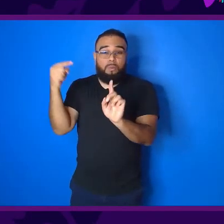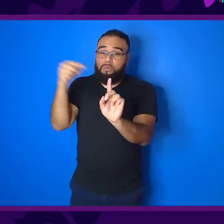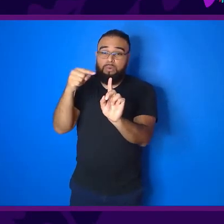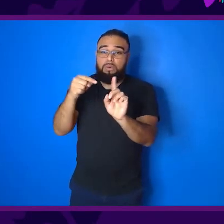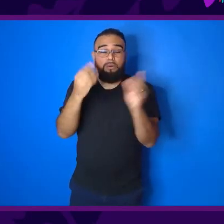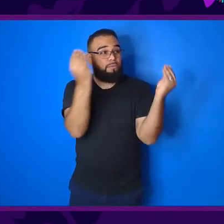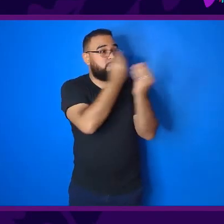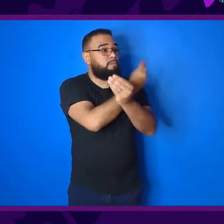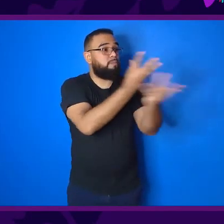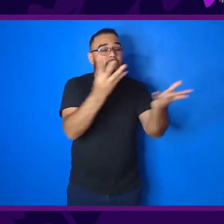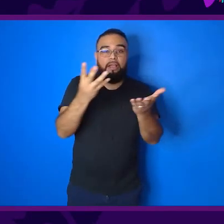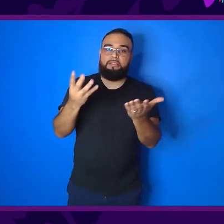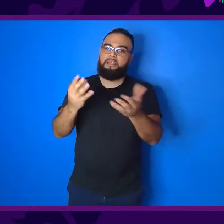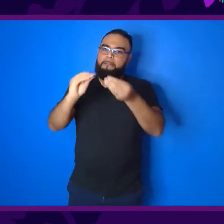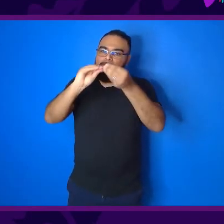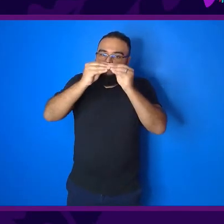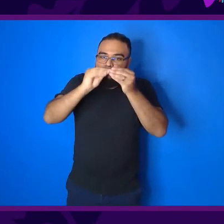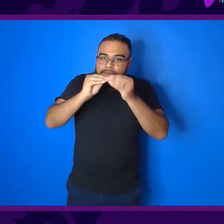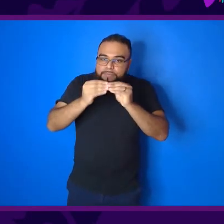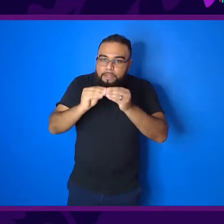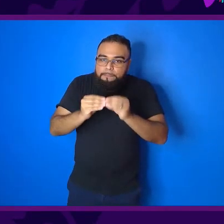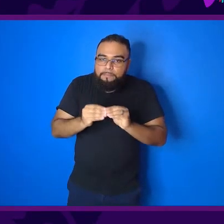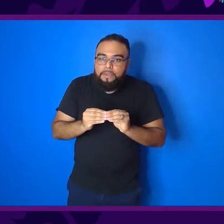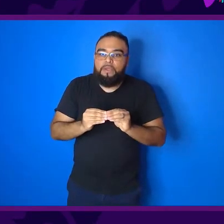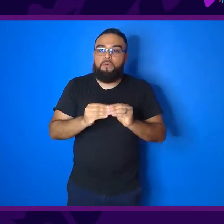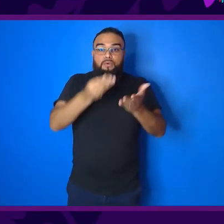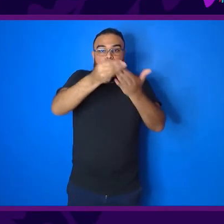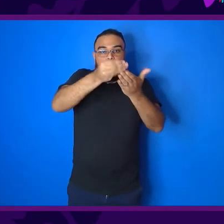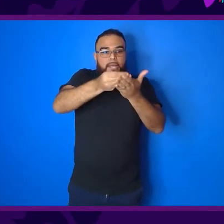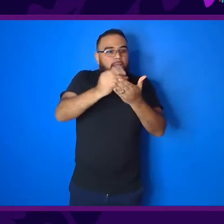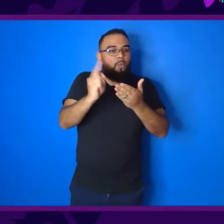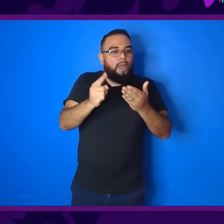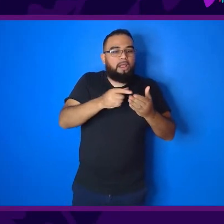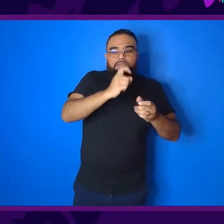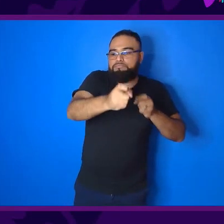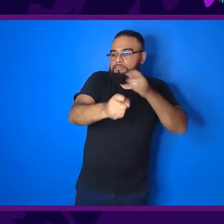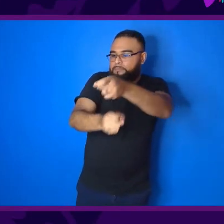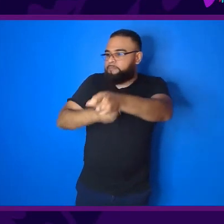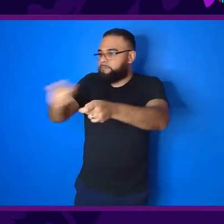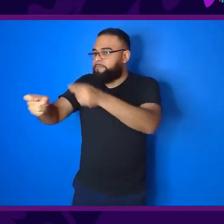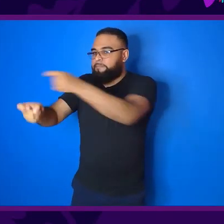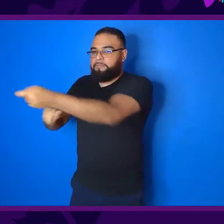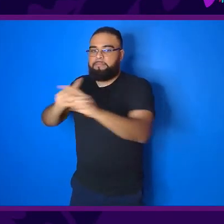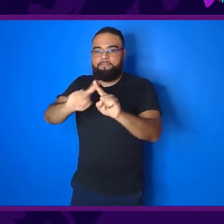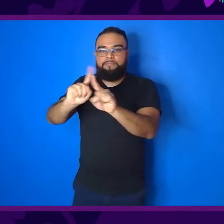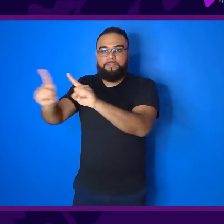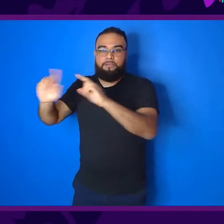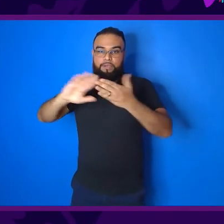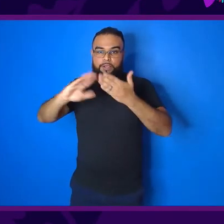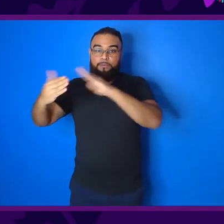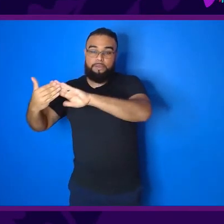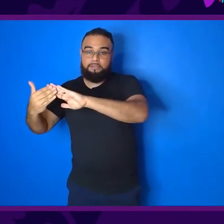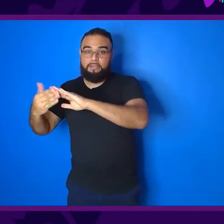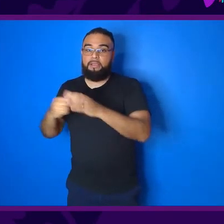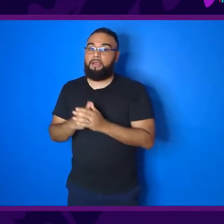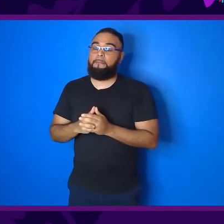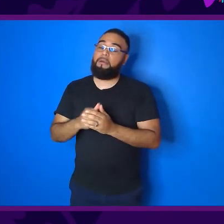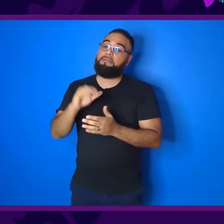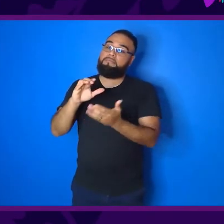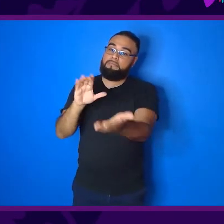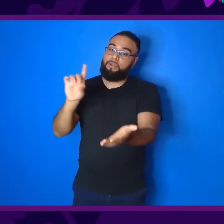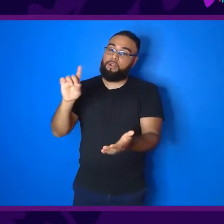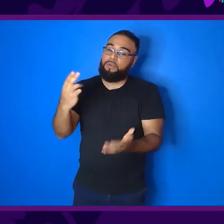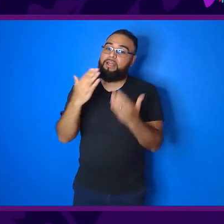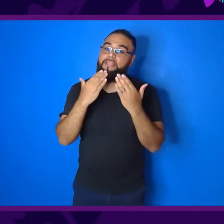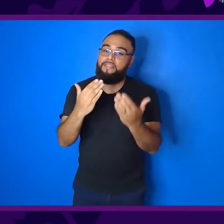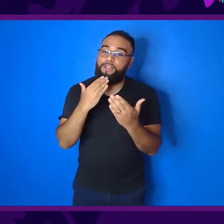get for education and Head Start and healthcare and on and on and on. Thank you for being in the leadership once again on